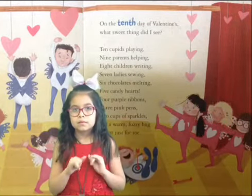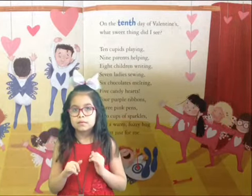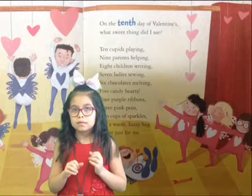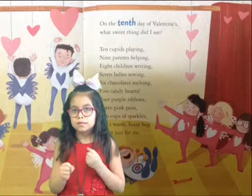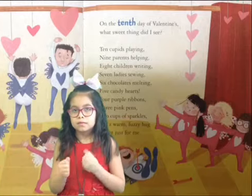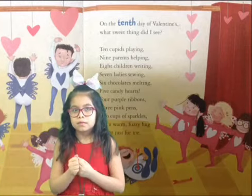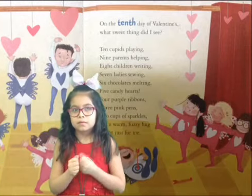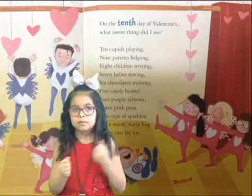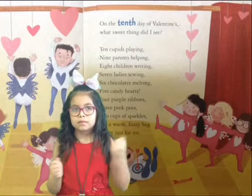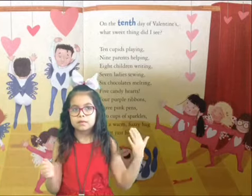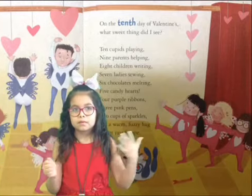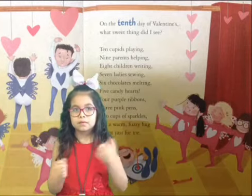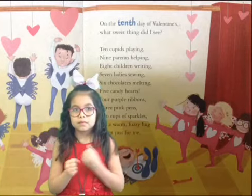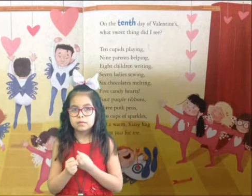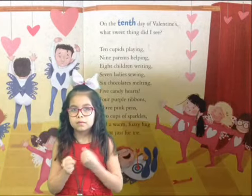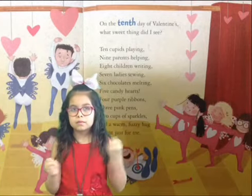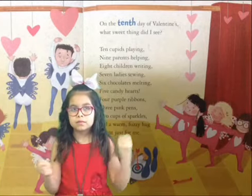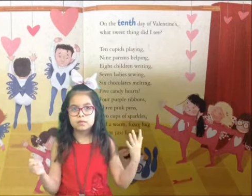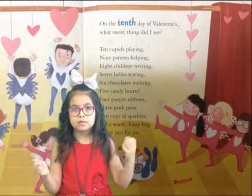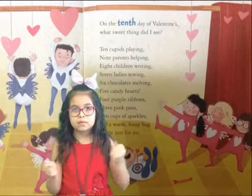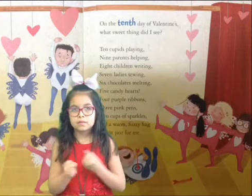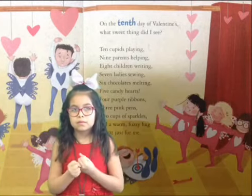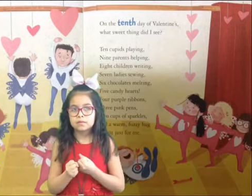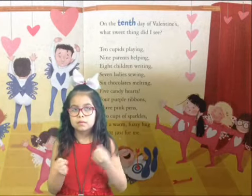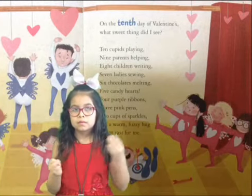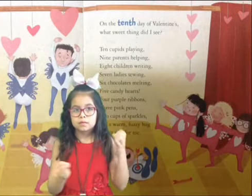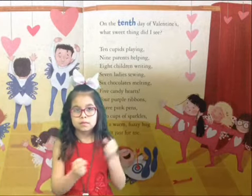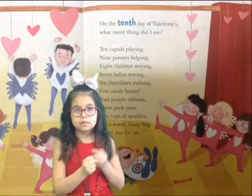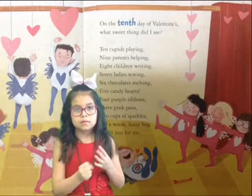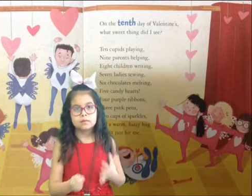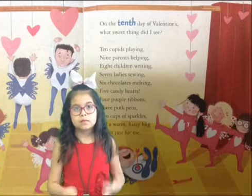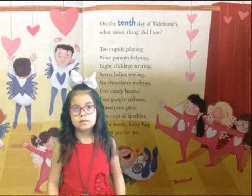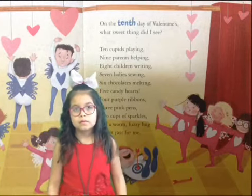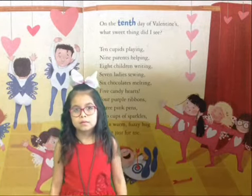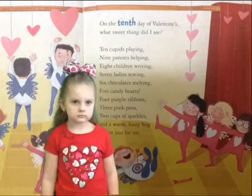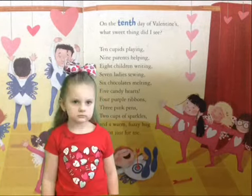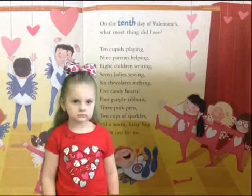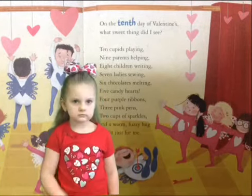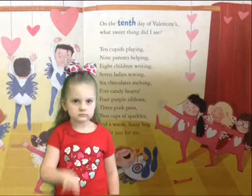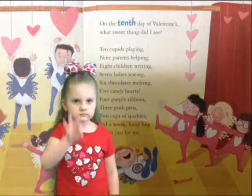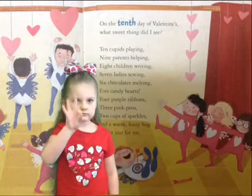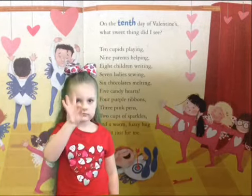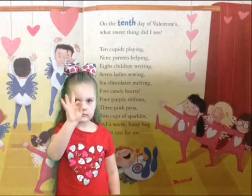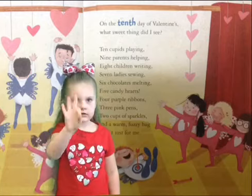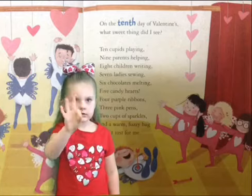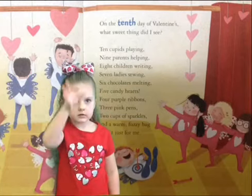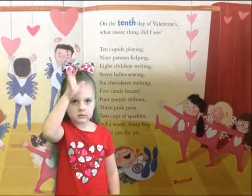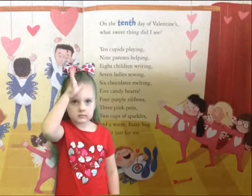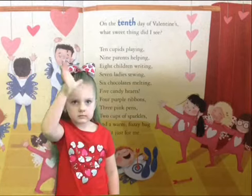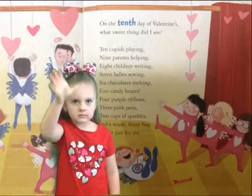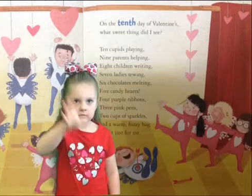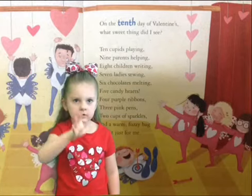nine parent